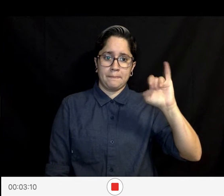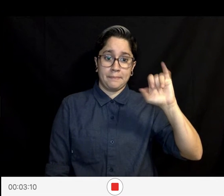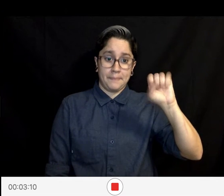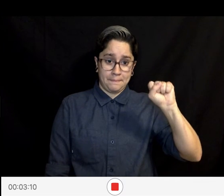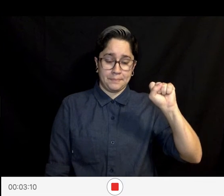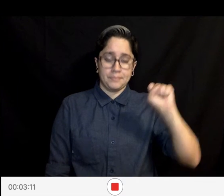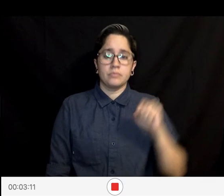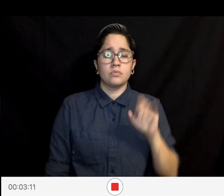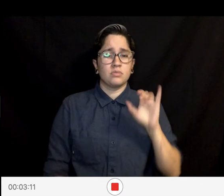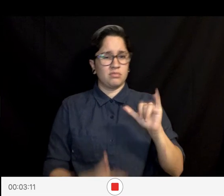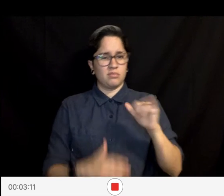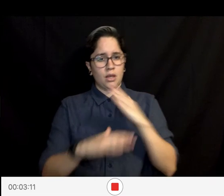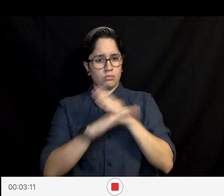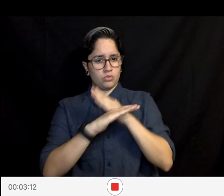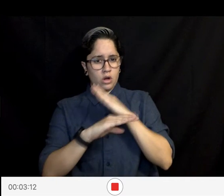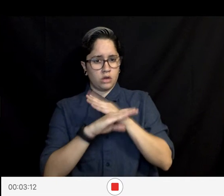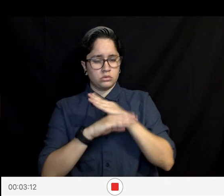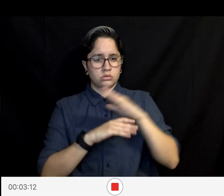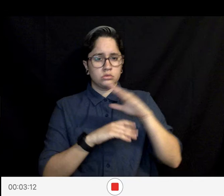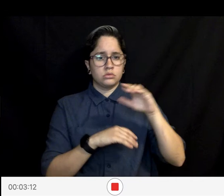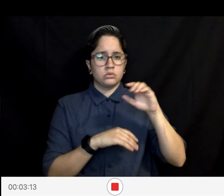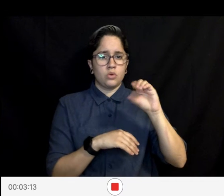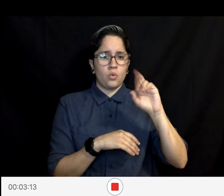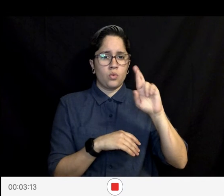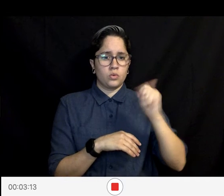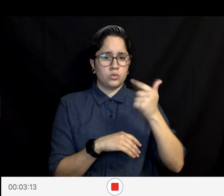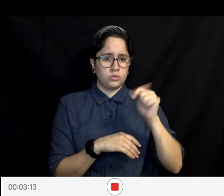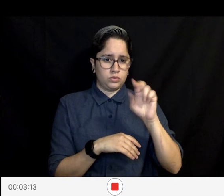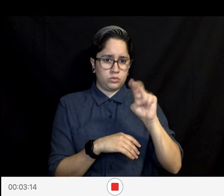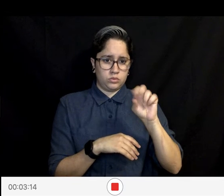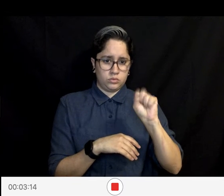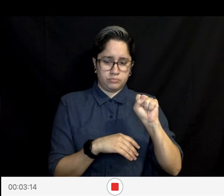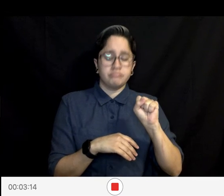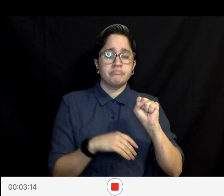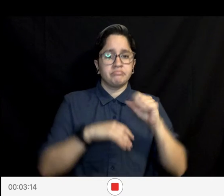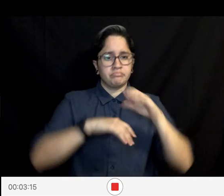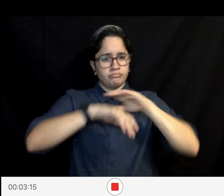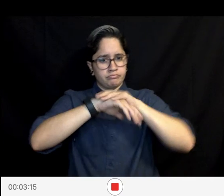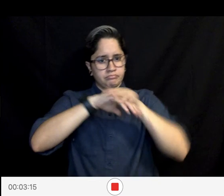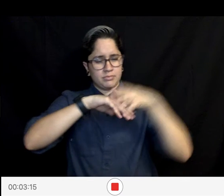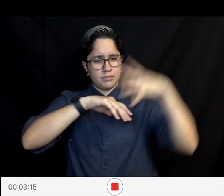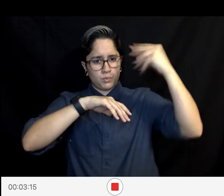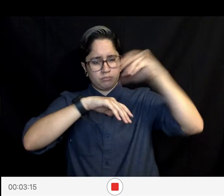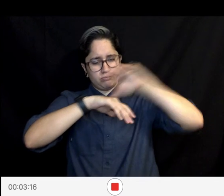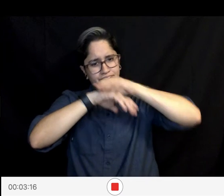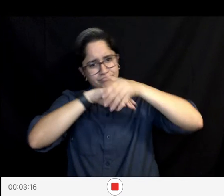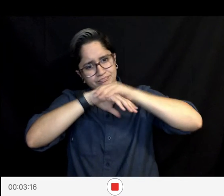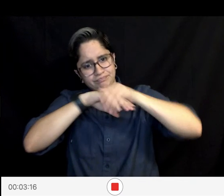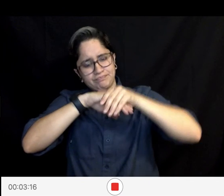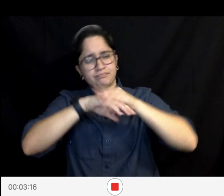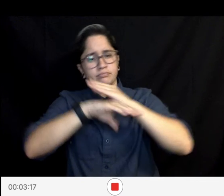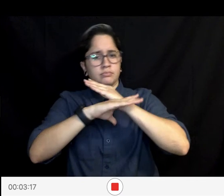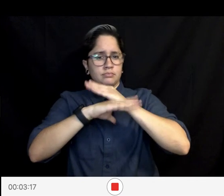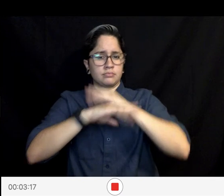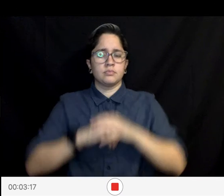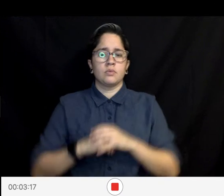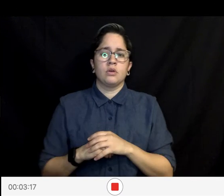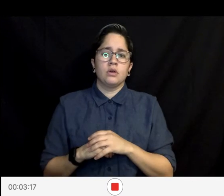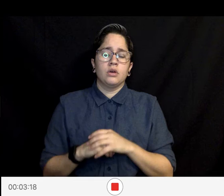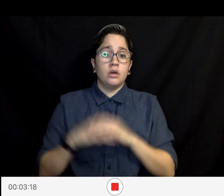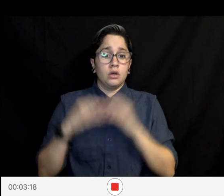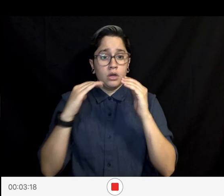brains, but have a nerve net under the epidermis that allows them to sense touch through their tentacles and the rest of their